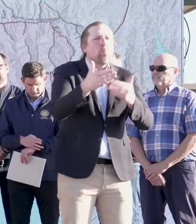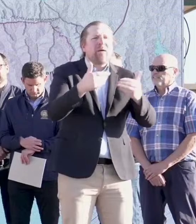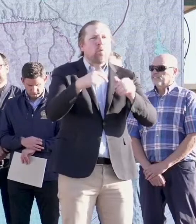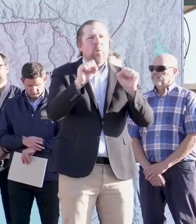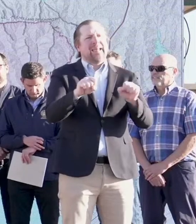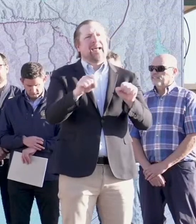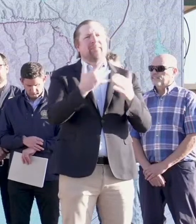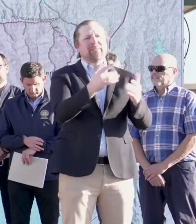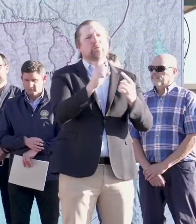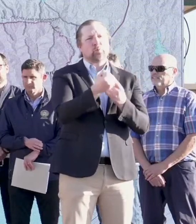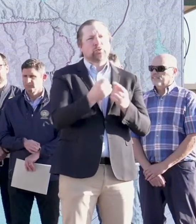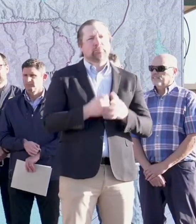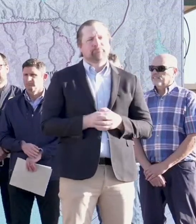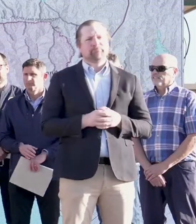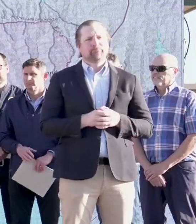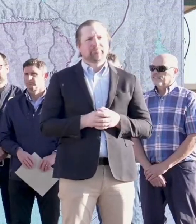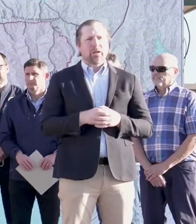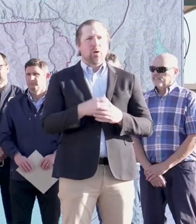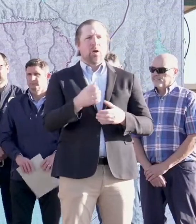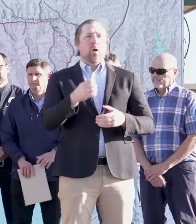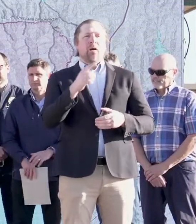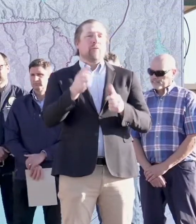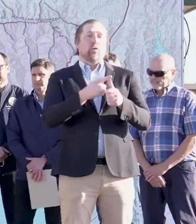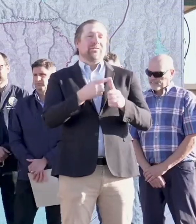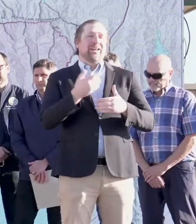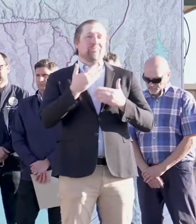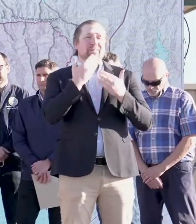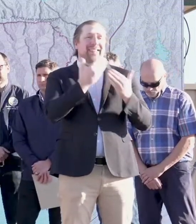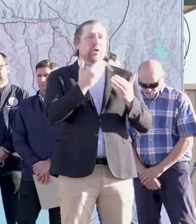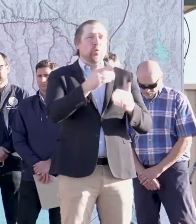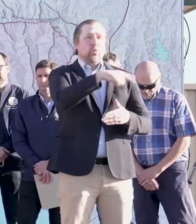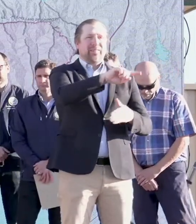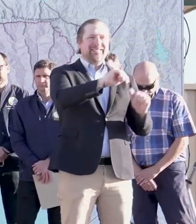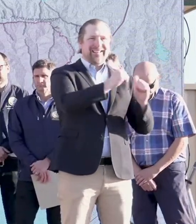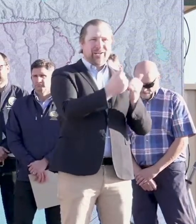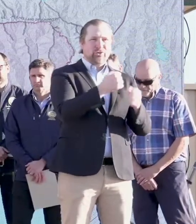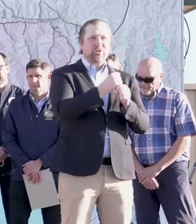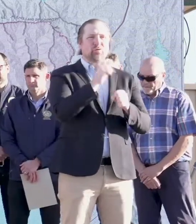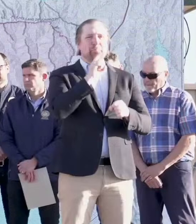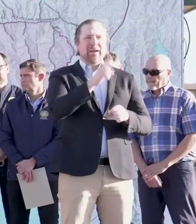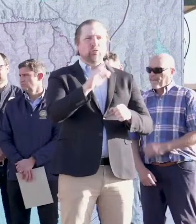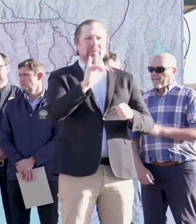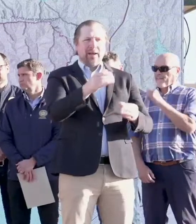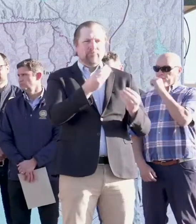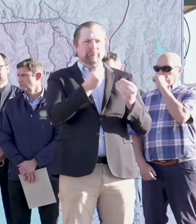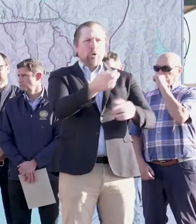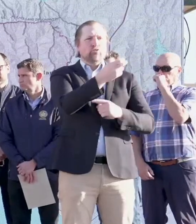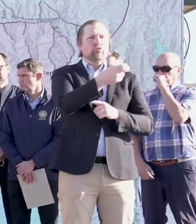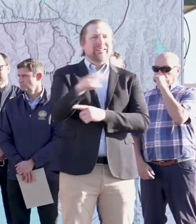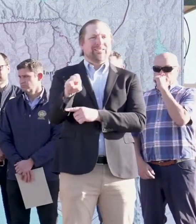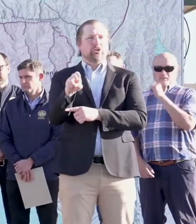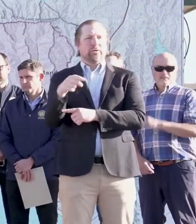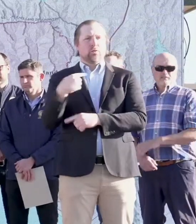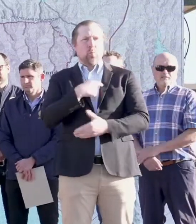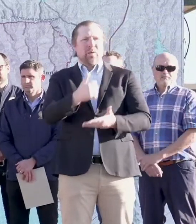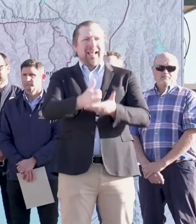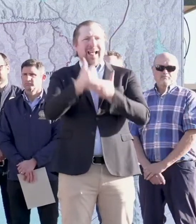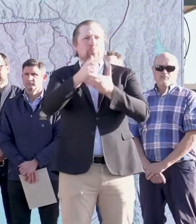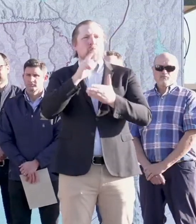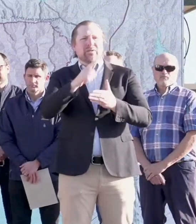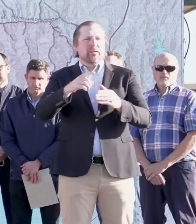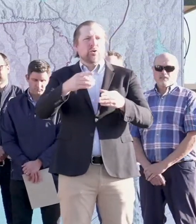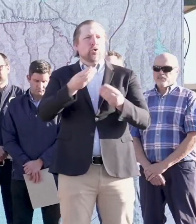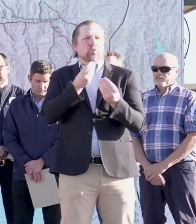can. I would like to express my appreciation to those agencies for ensuring a seamless transition as we integrate it into